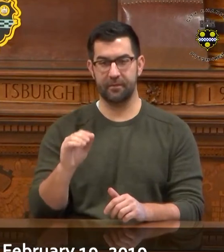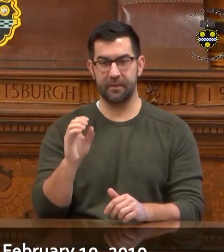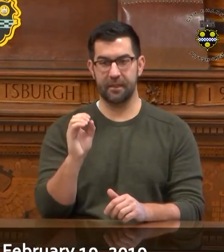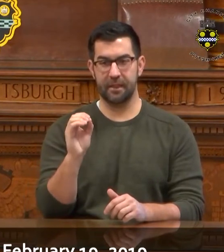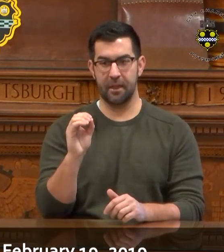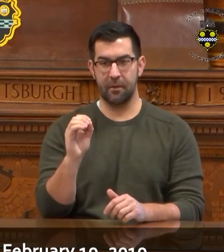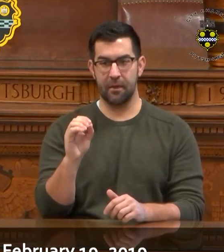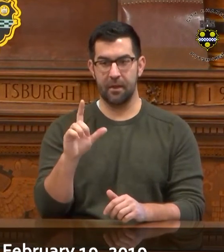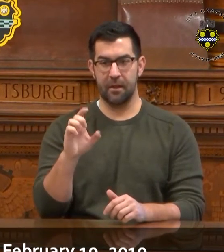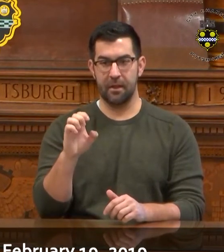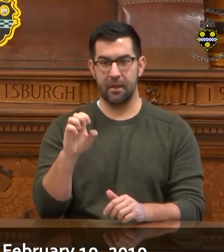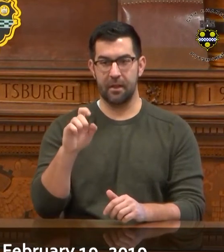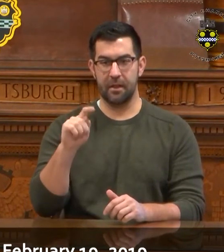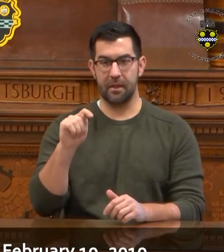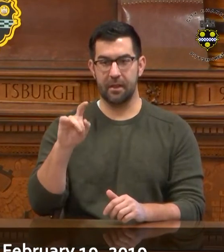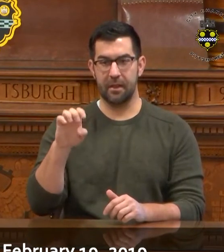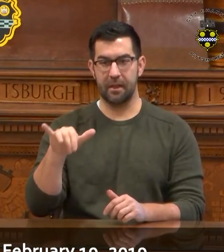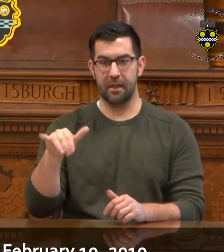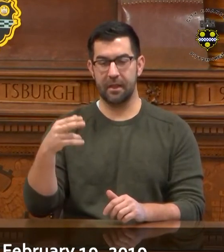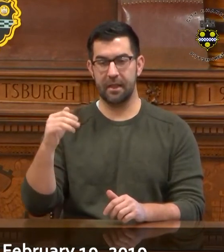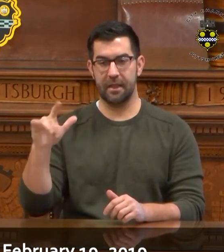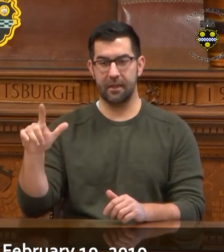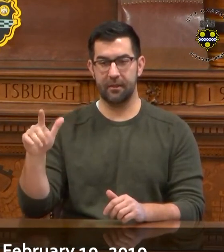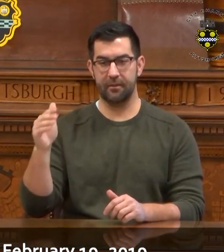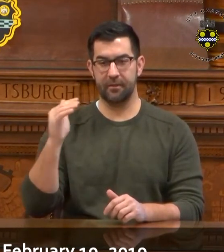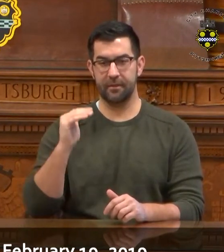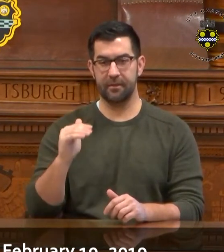0 Letty Hill,